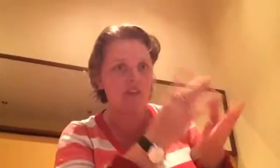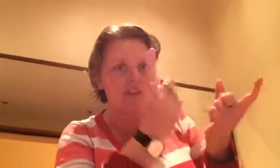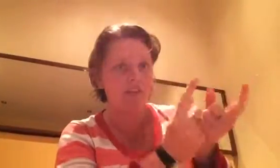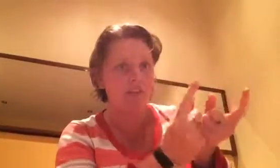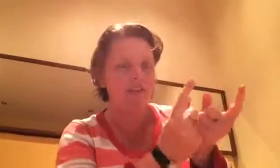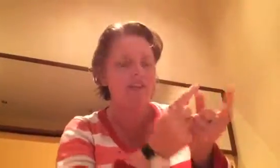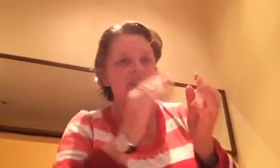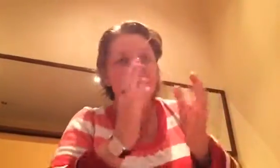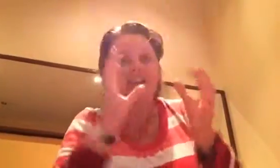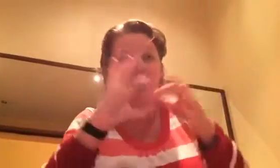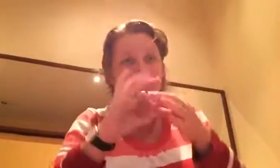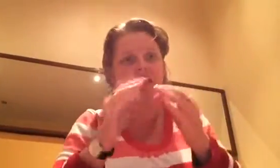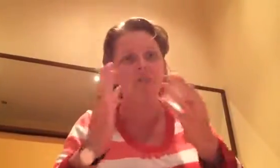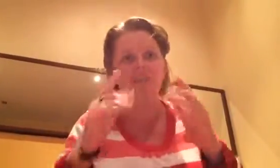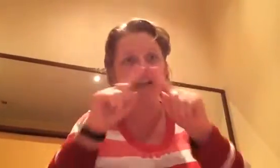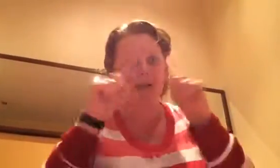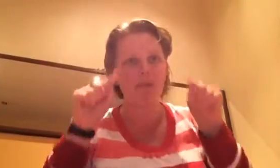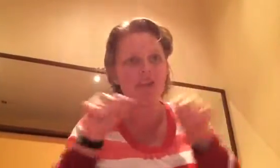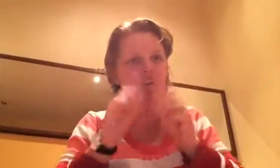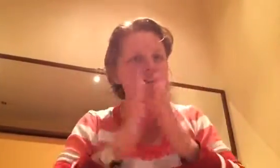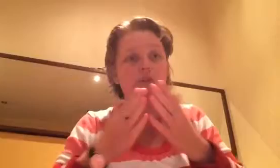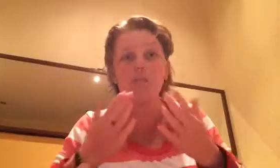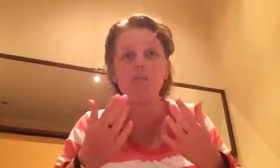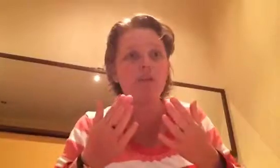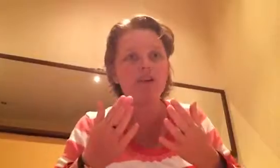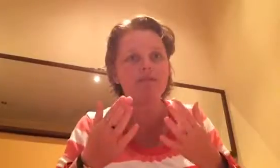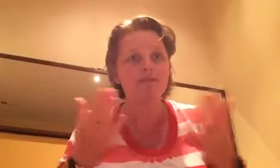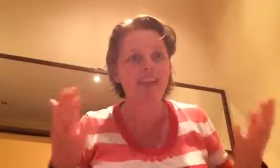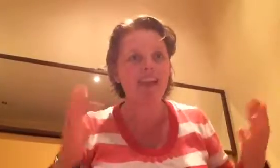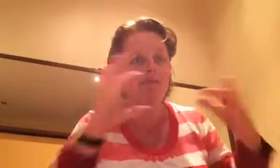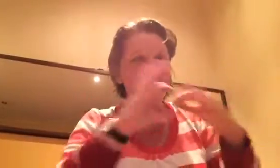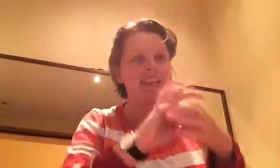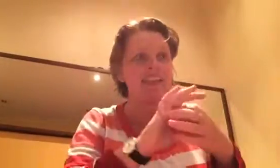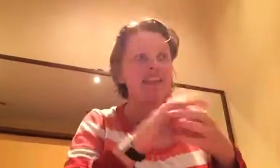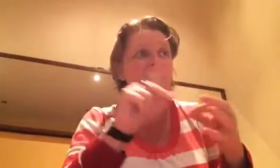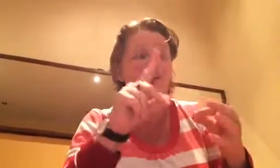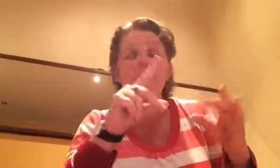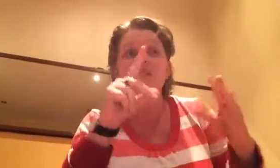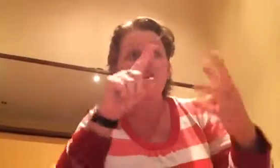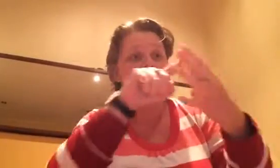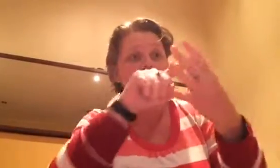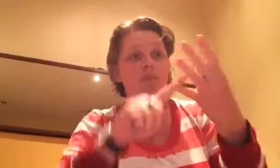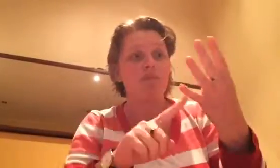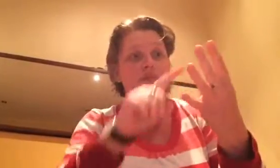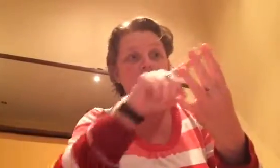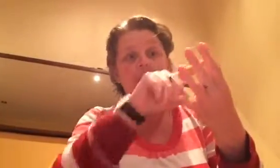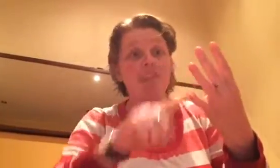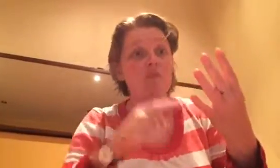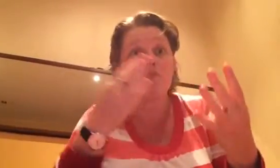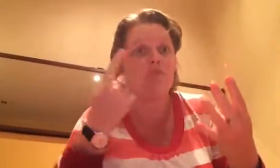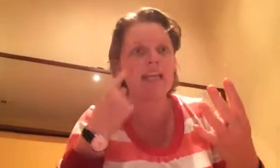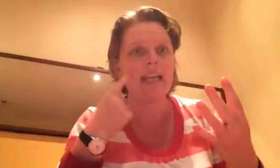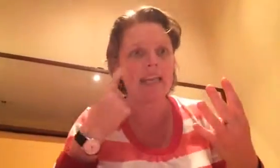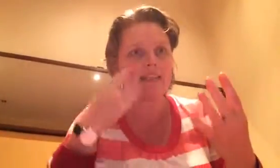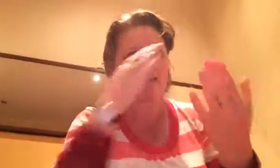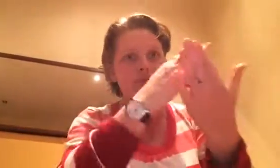real thing, then you link it with like a picture or a book, okay? Make these links. It's really easy. There's a